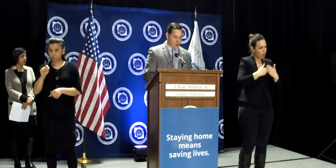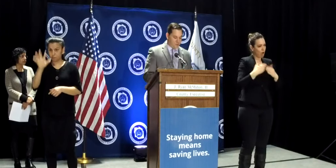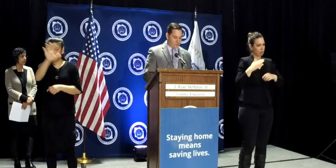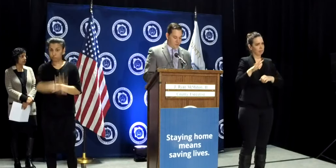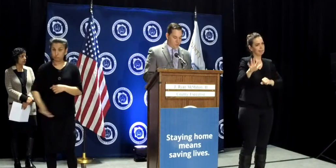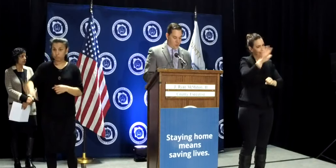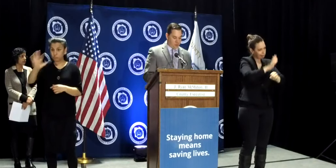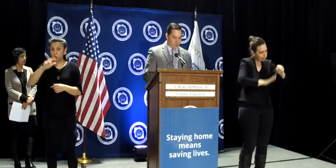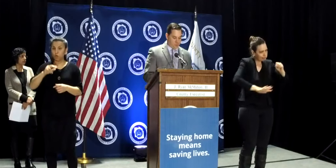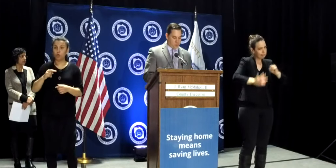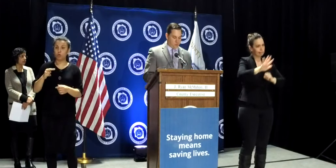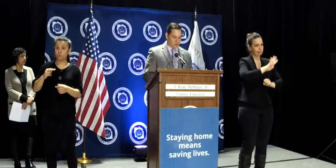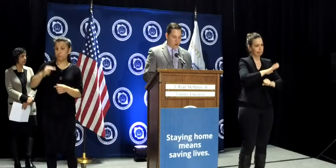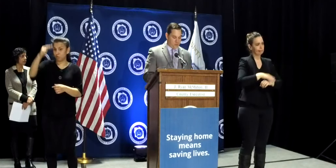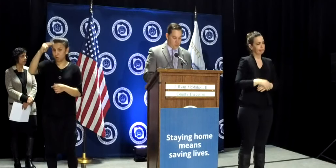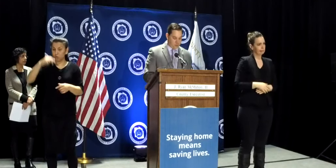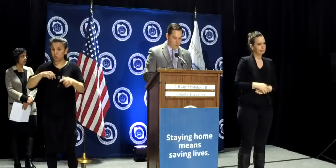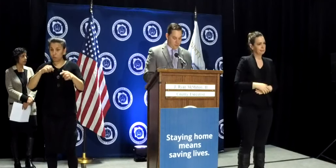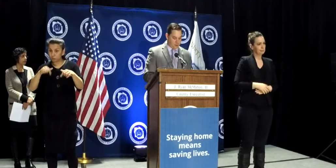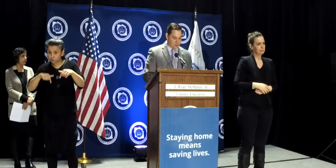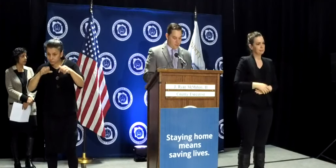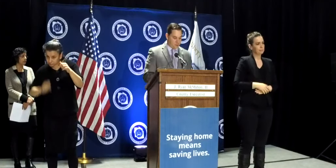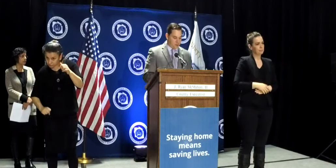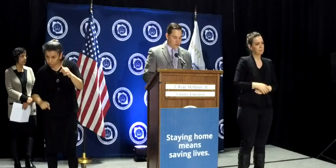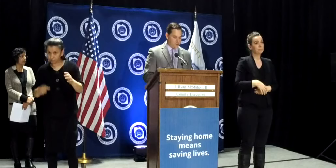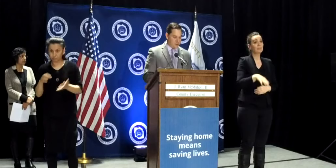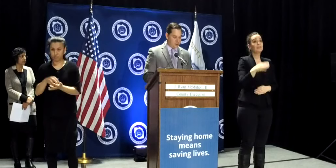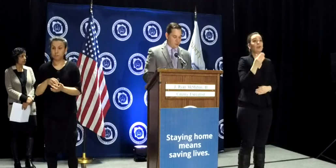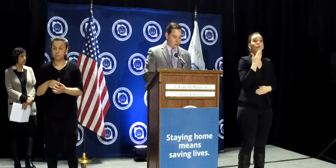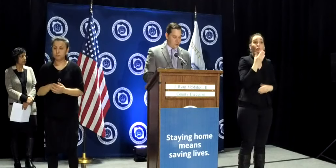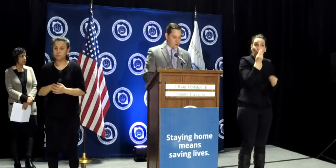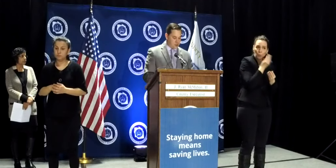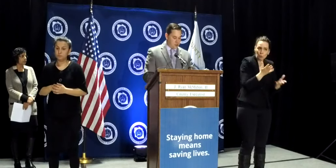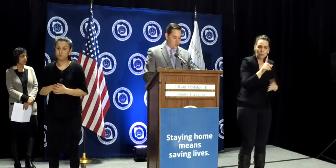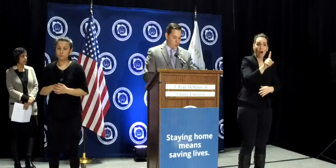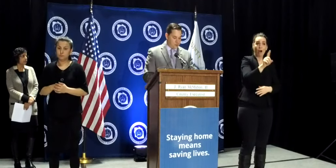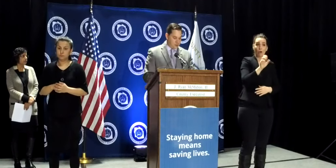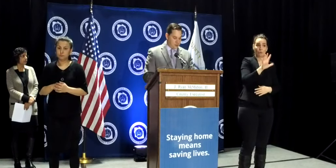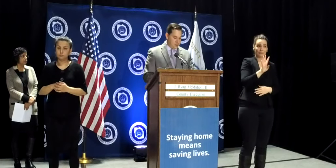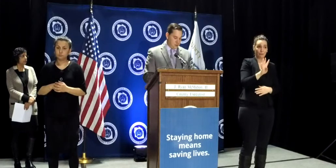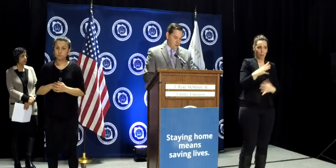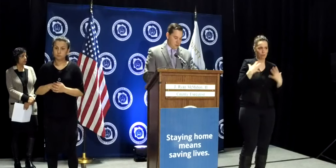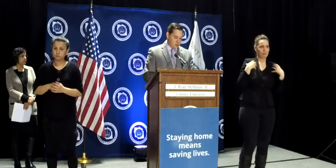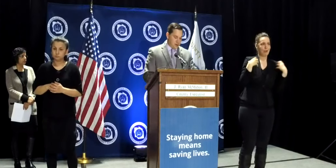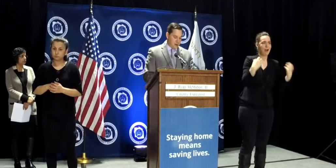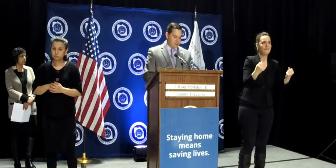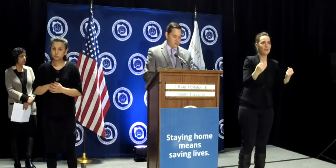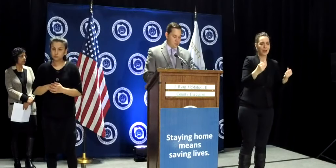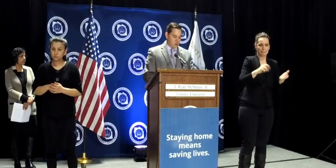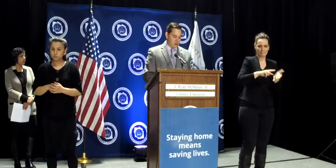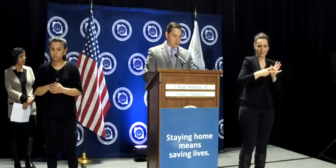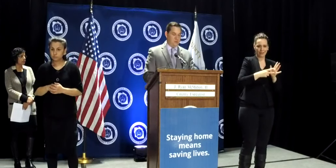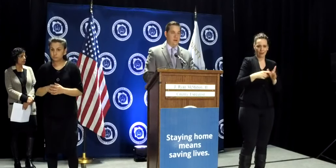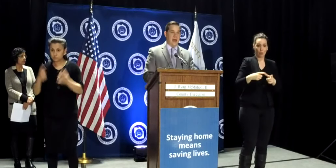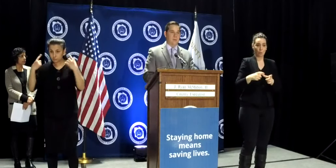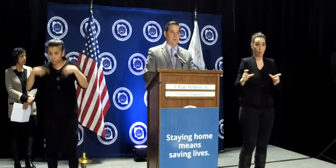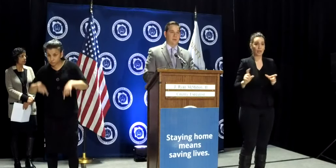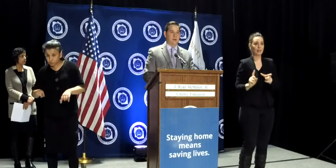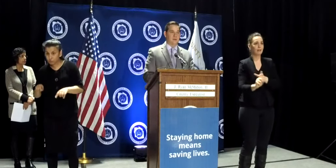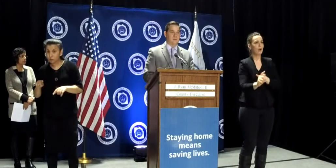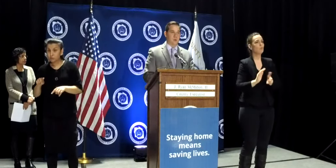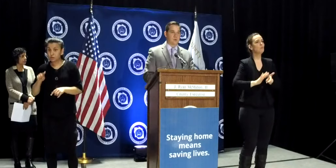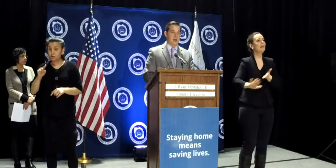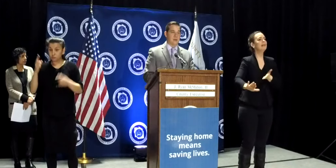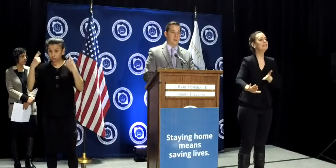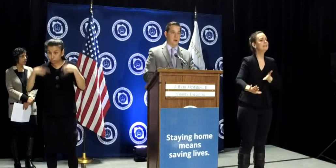Today we have 154 people who have recovered and that have been released from mandatory isolation and quarantine. Again, this is great. We're very happy